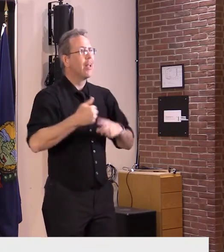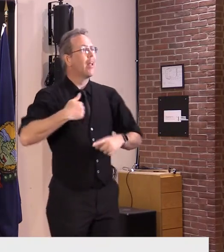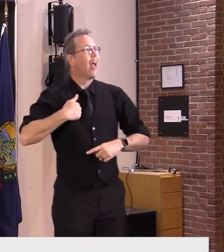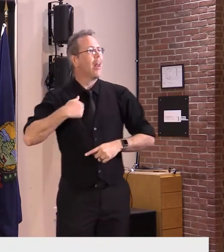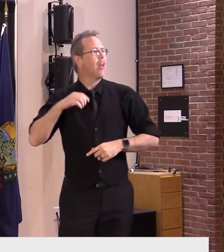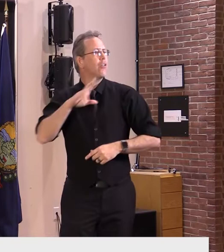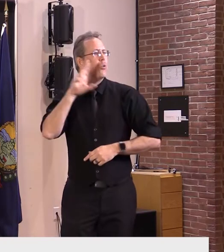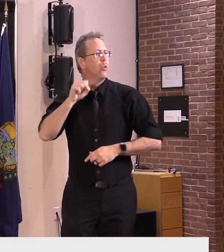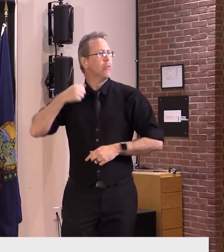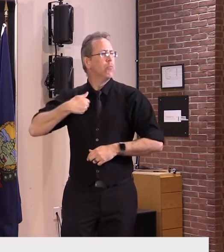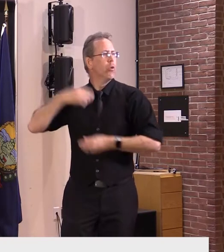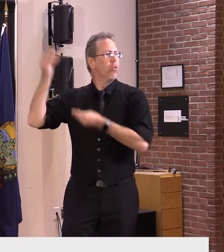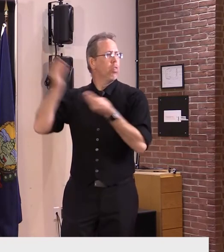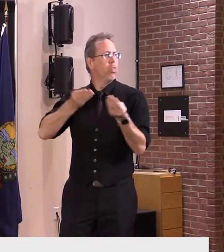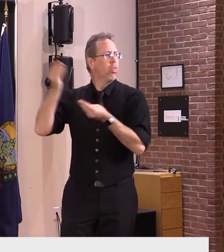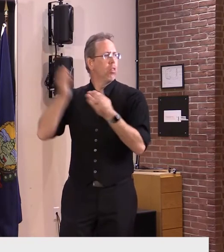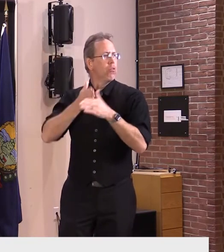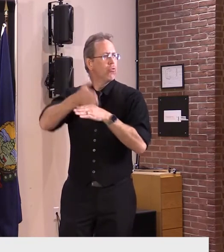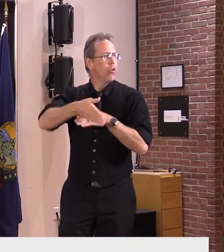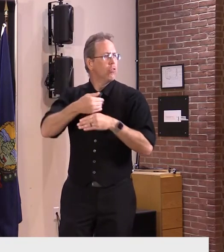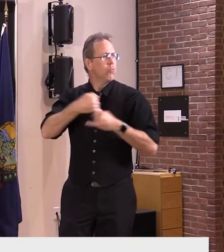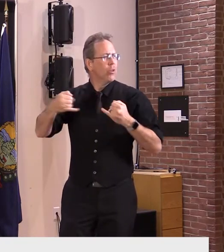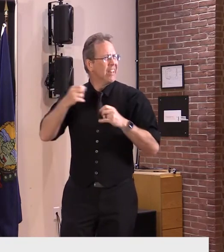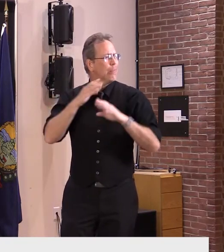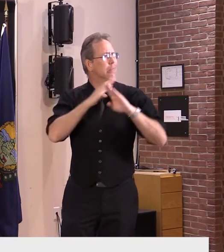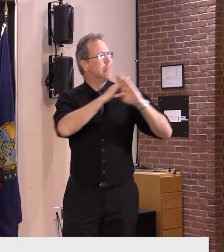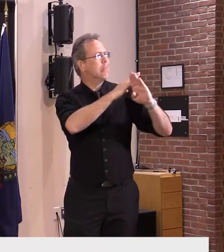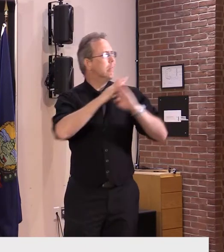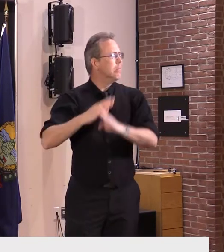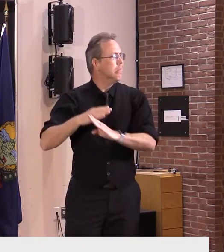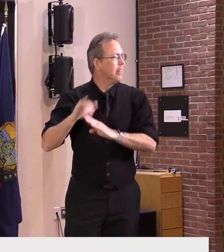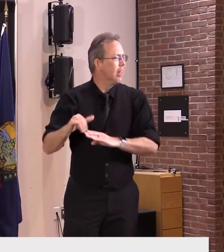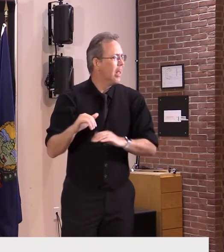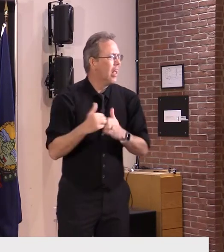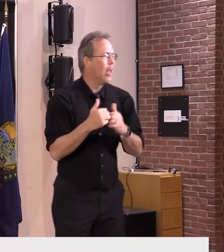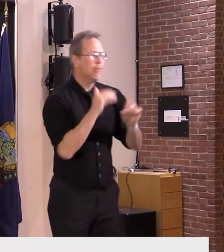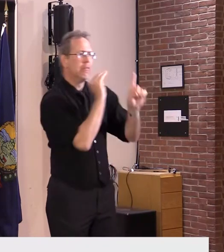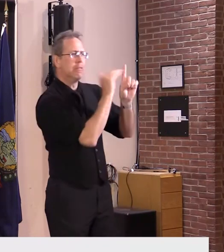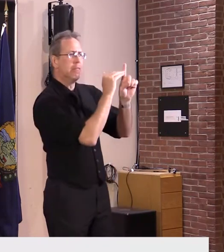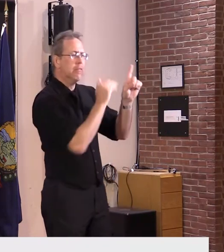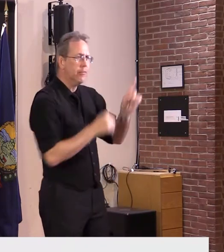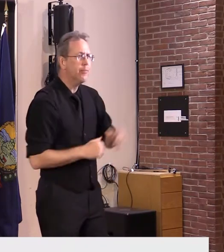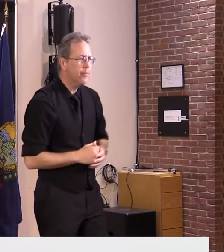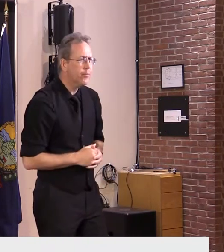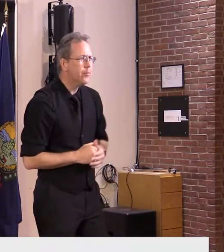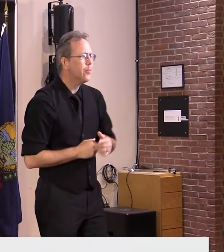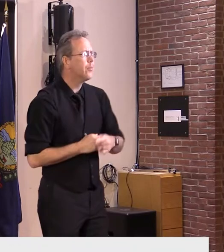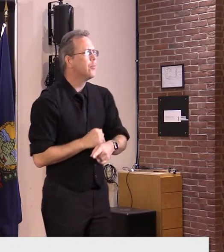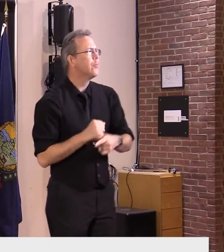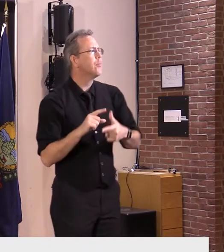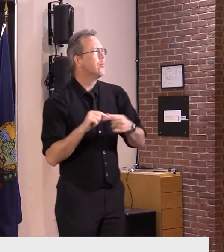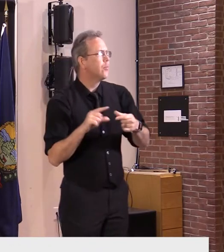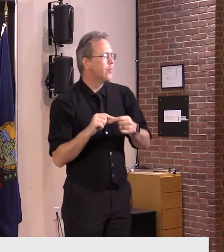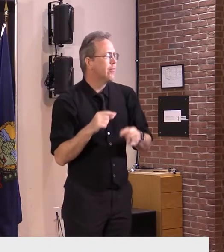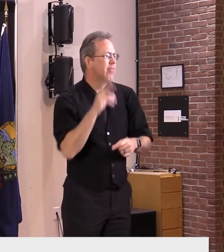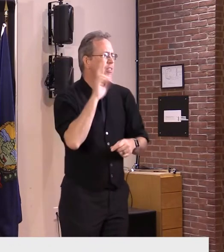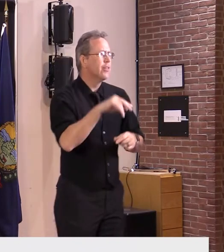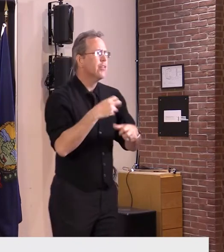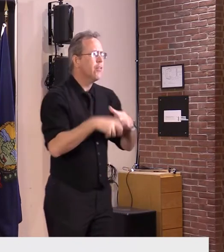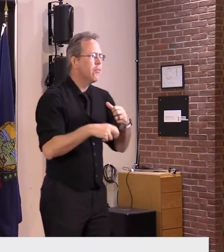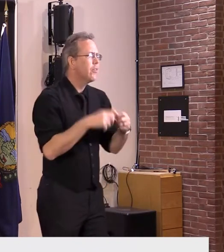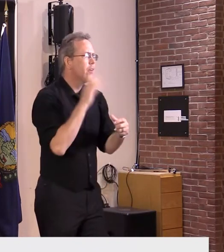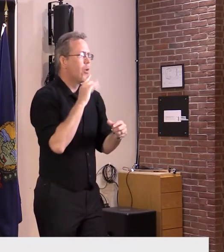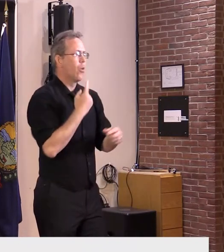fentanyl is the issue, I think, at this point in time, and it's not just coming from the southern border, although I